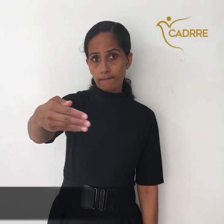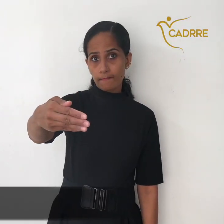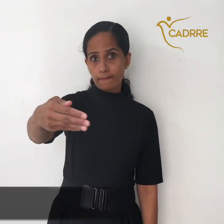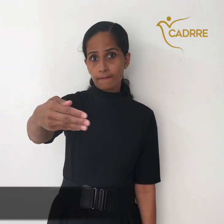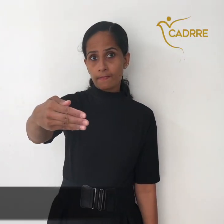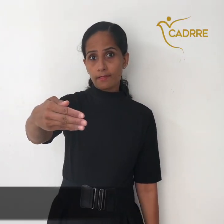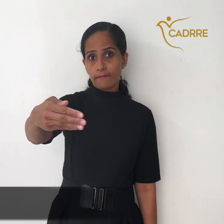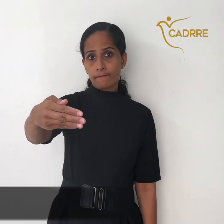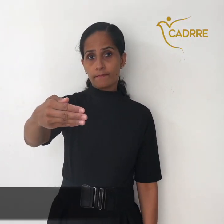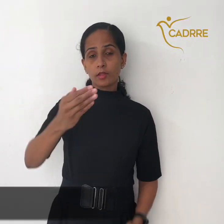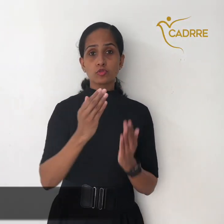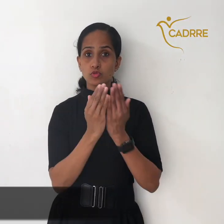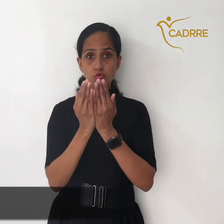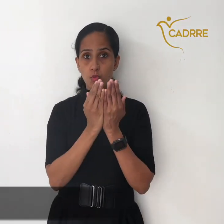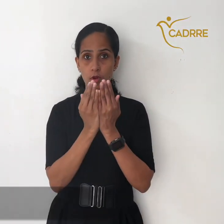Future tense.